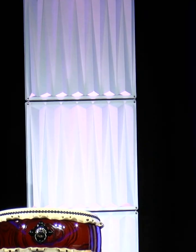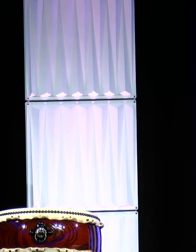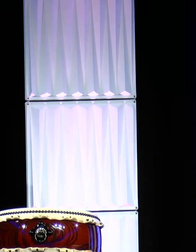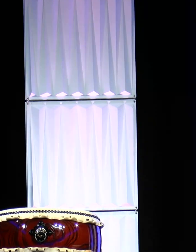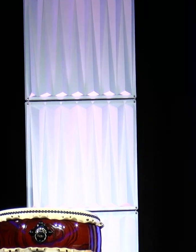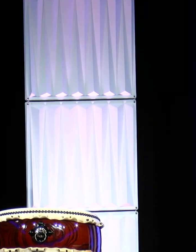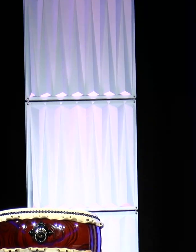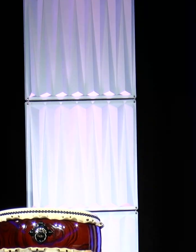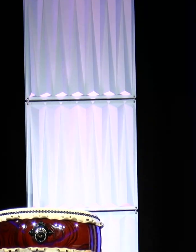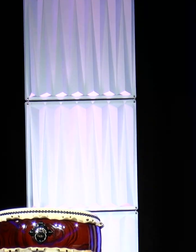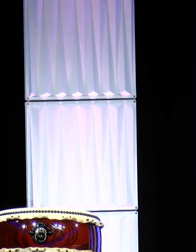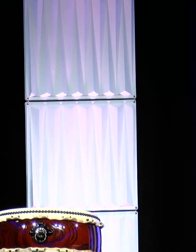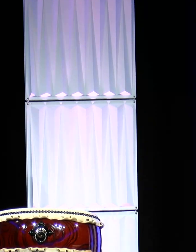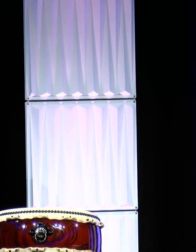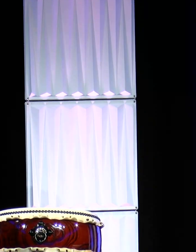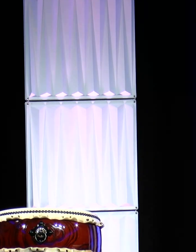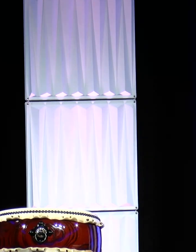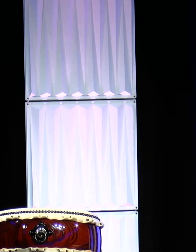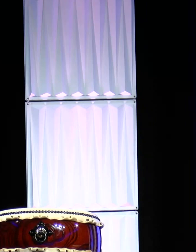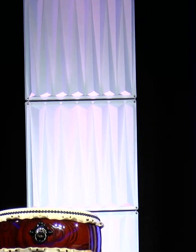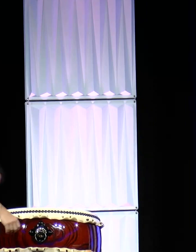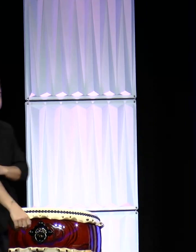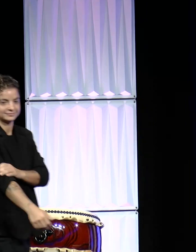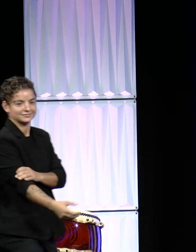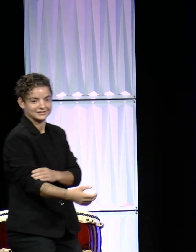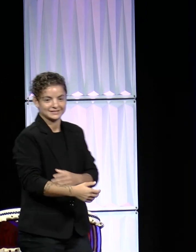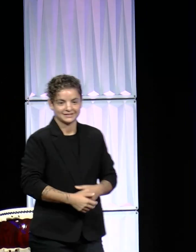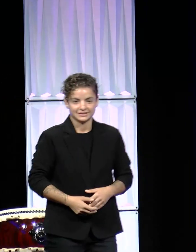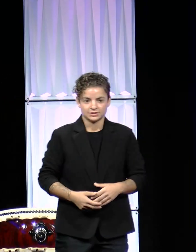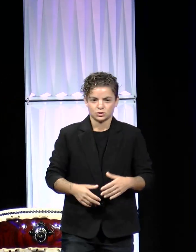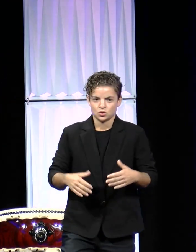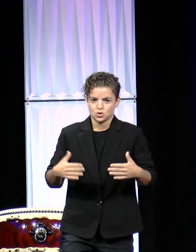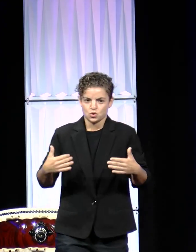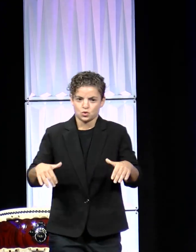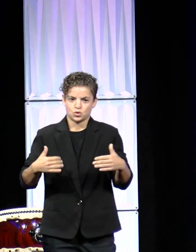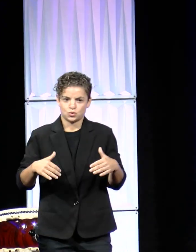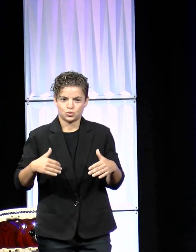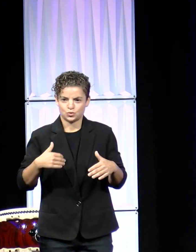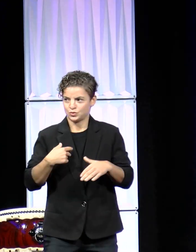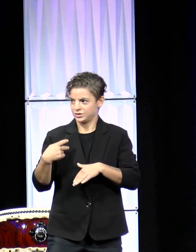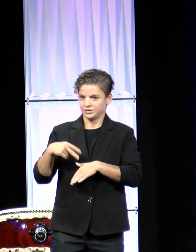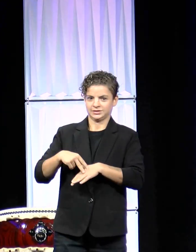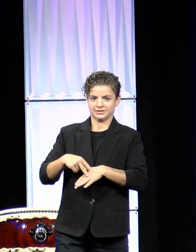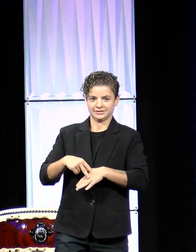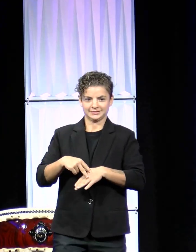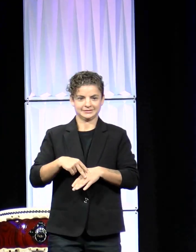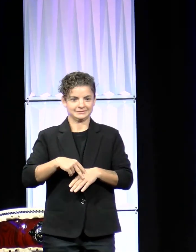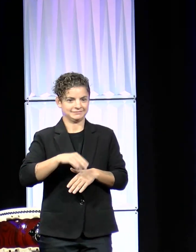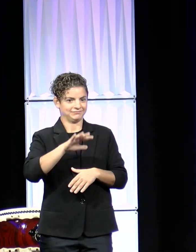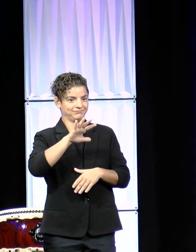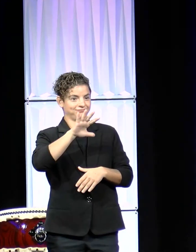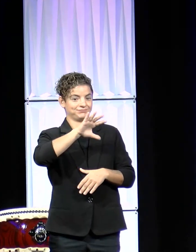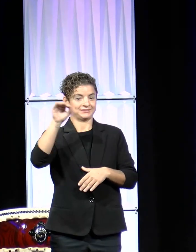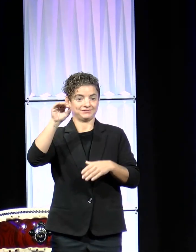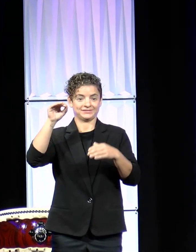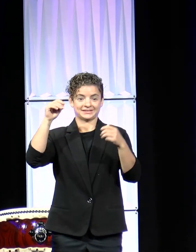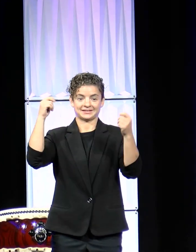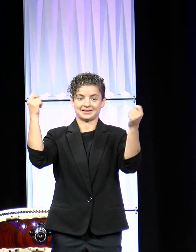Said it's hard going now. You know, it's the 50th anniversary of hip hop, and every good